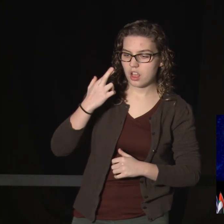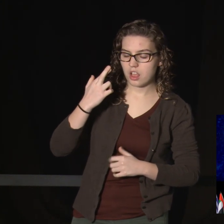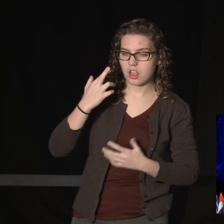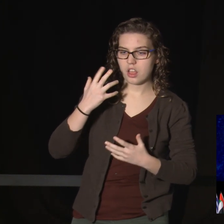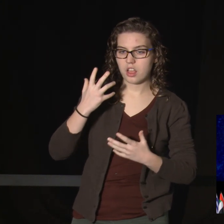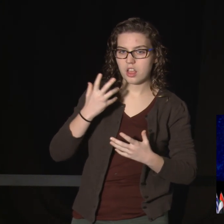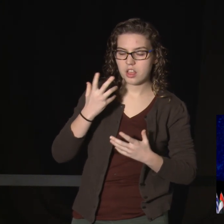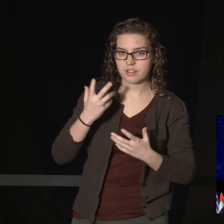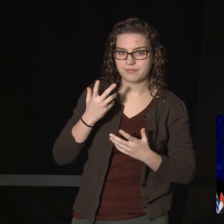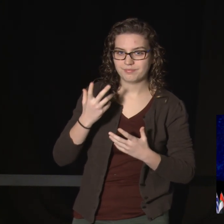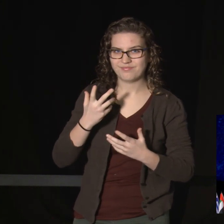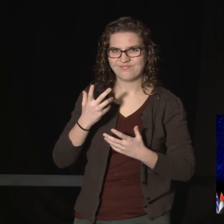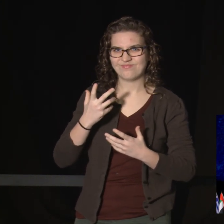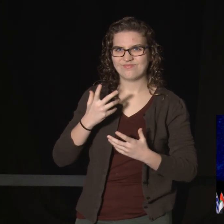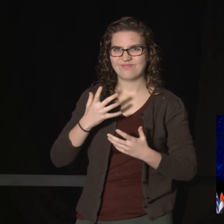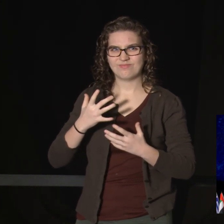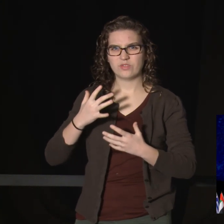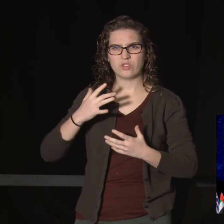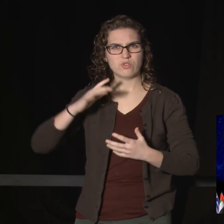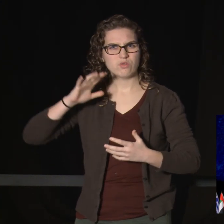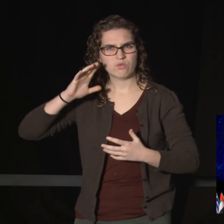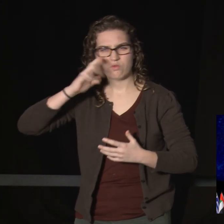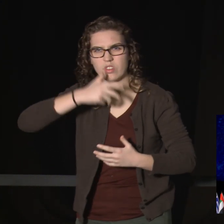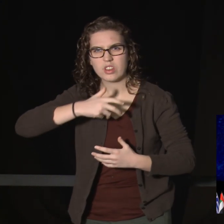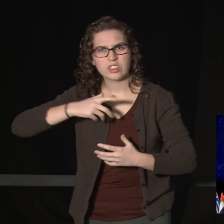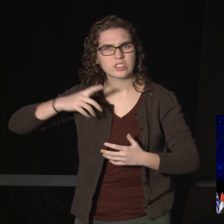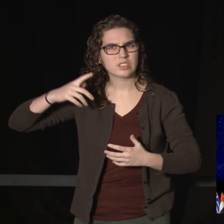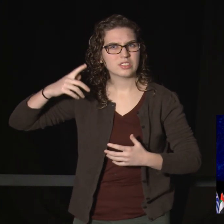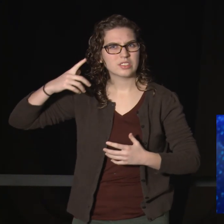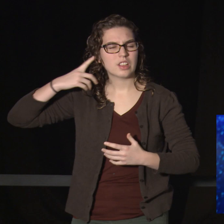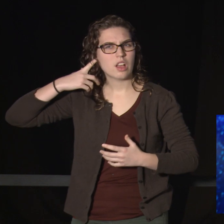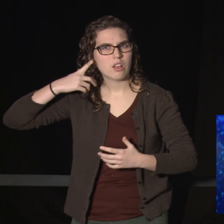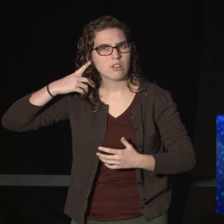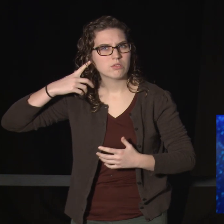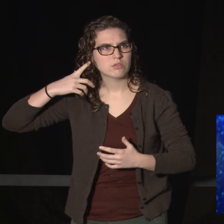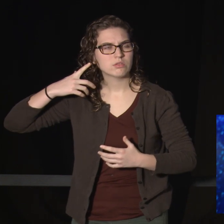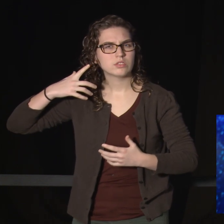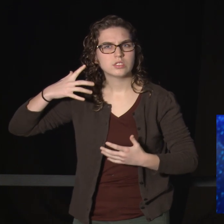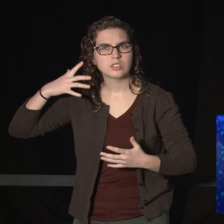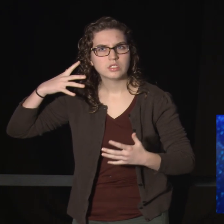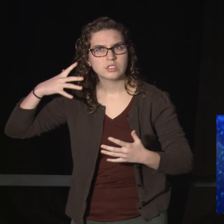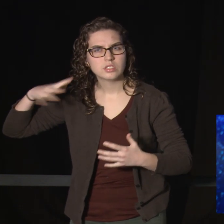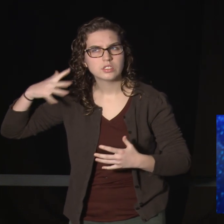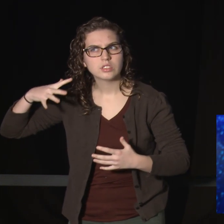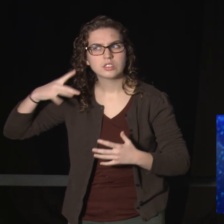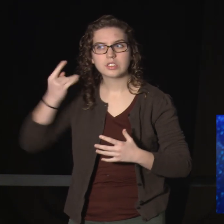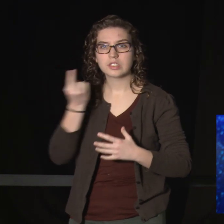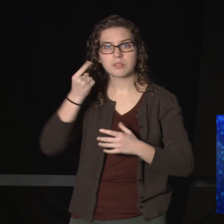a bit of a ruckus somewhere up in his cabin,